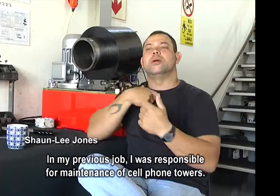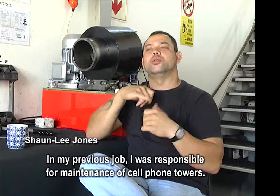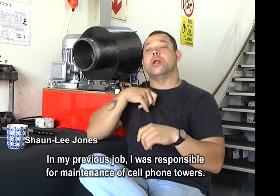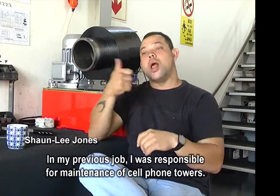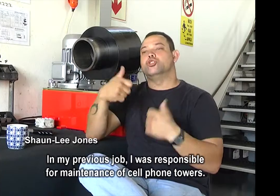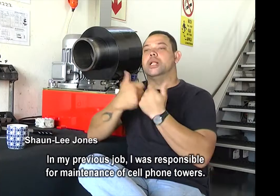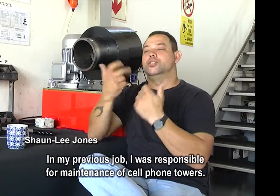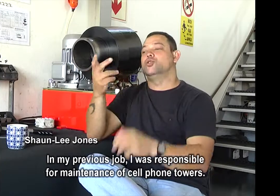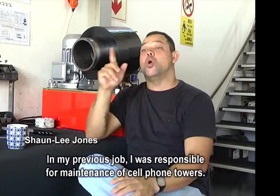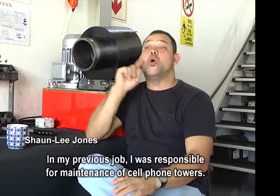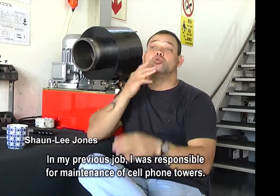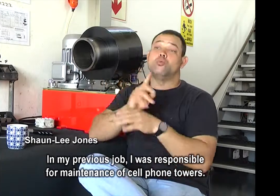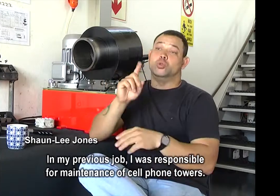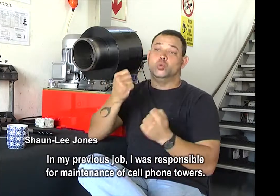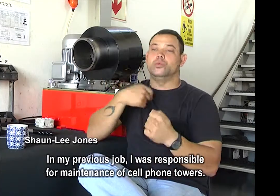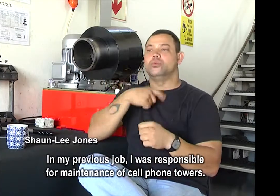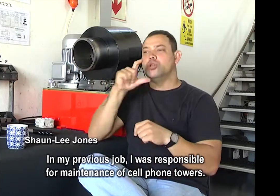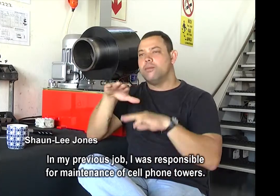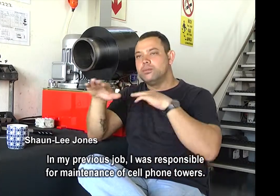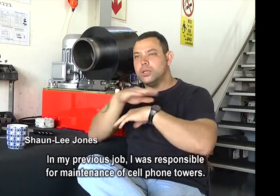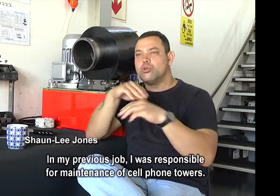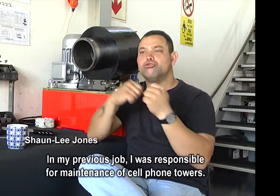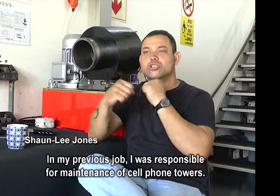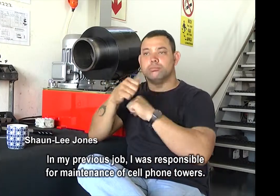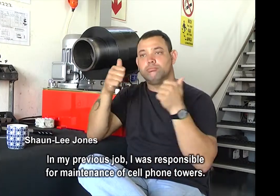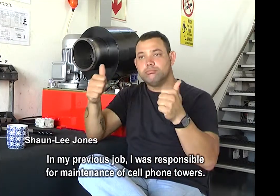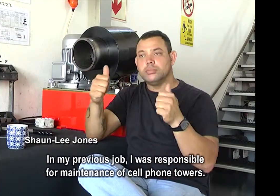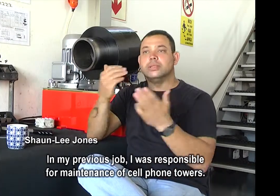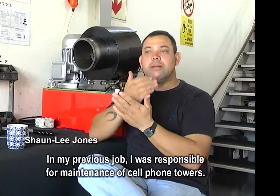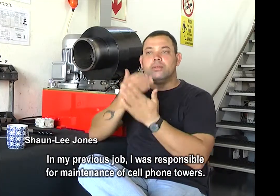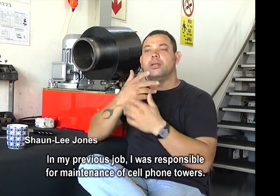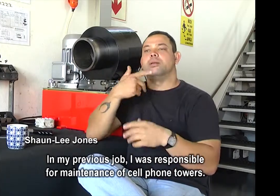In my previous job, I was responsible for maintenance of cell phone towers.